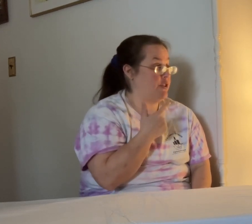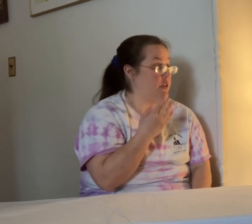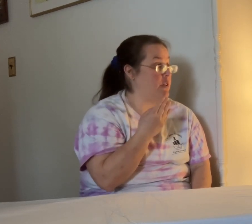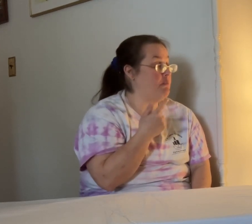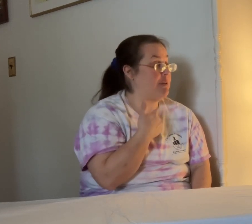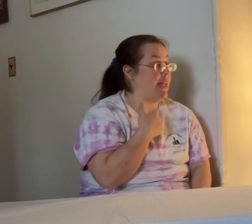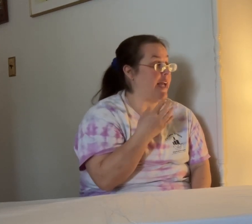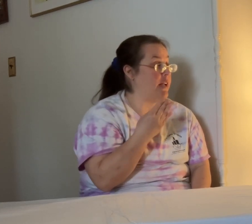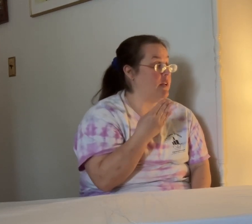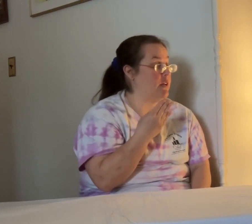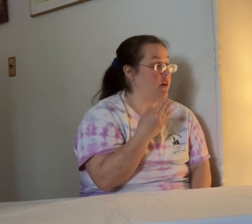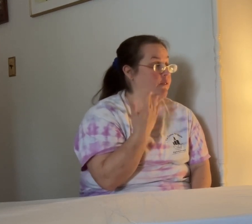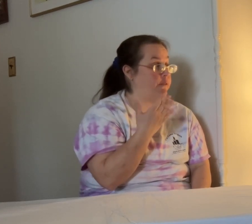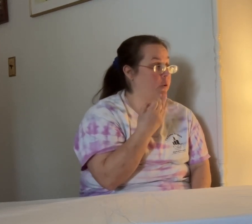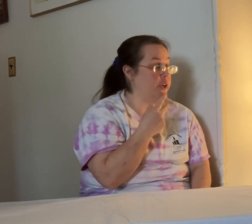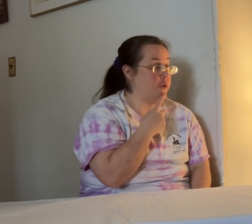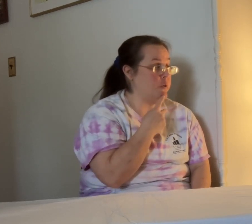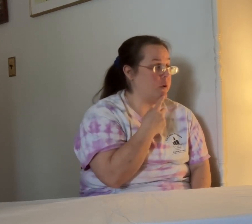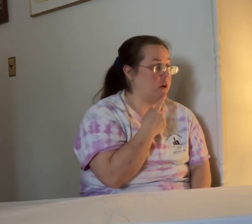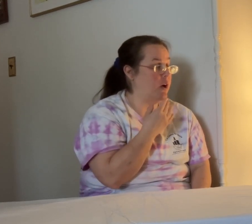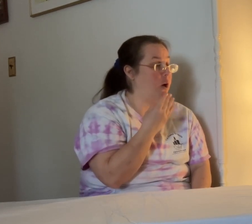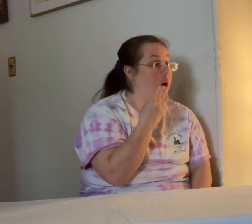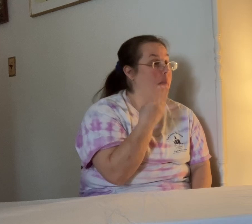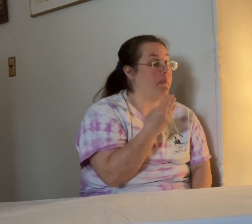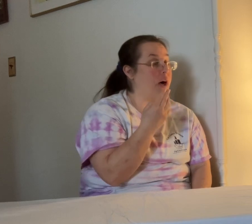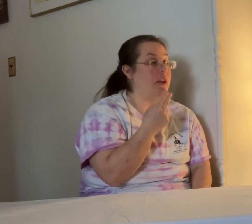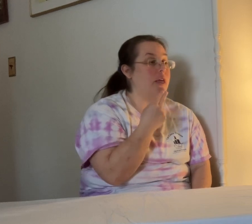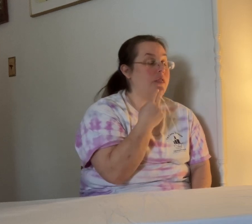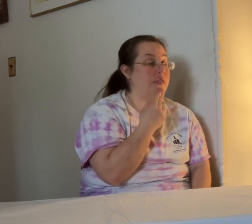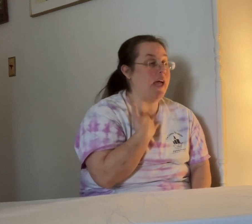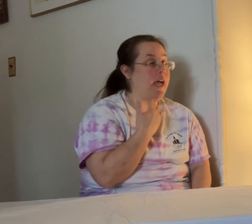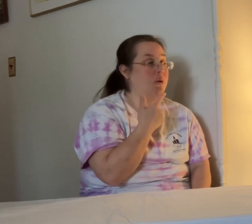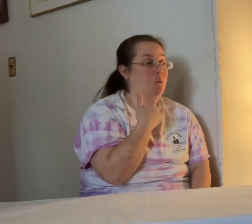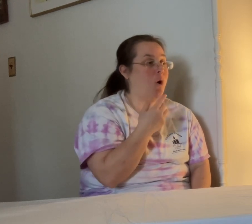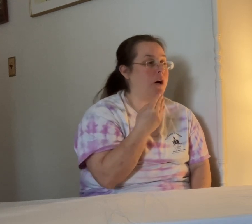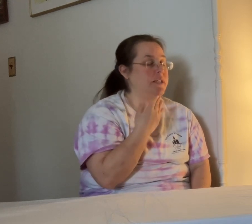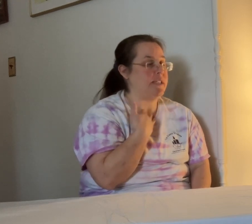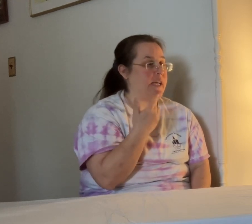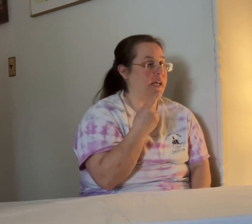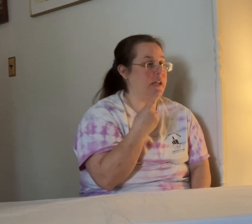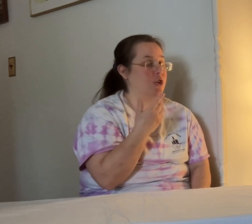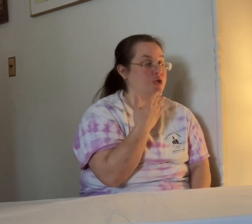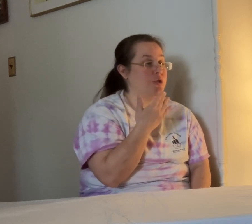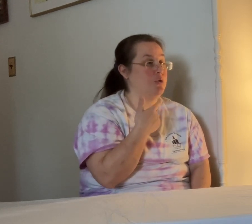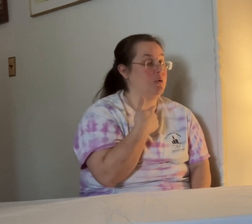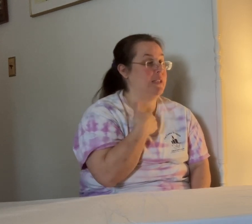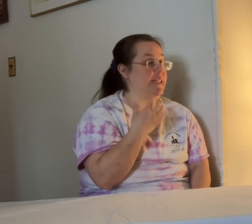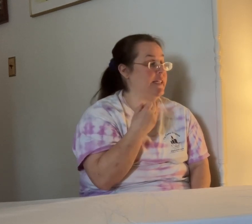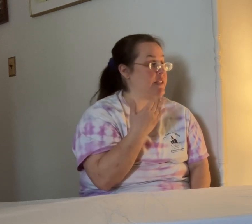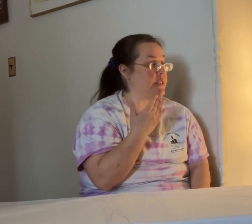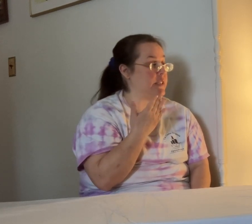communication plan for you, but they wanted to list